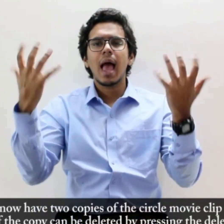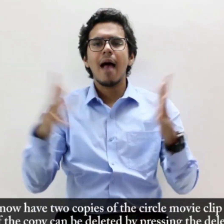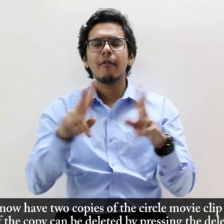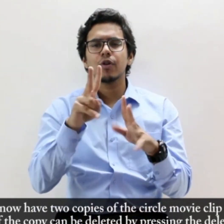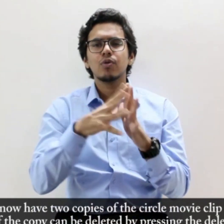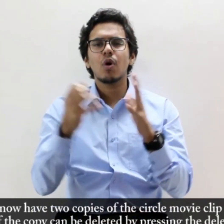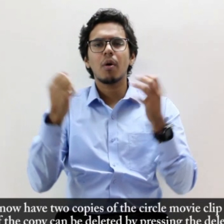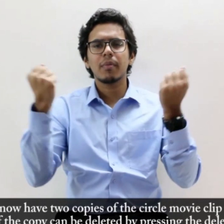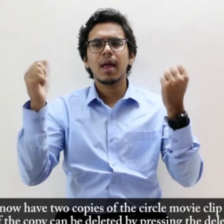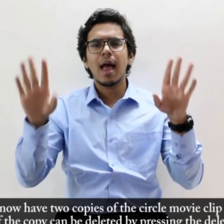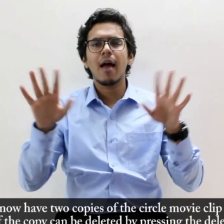the stage.